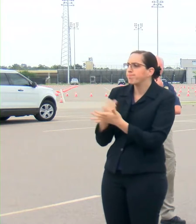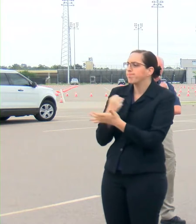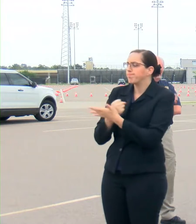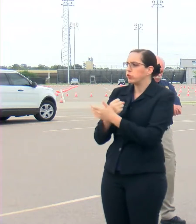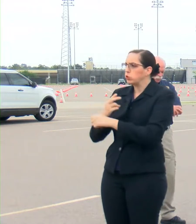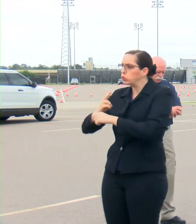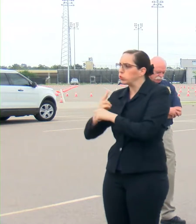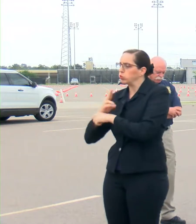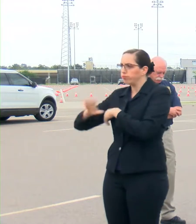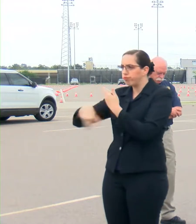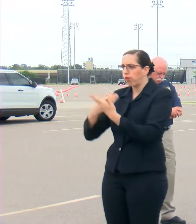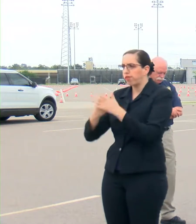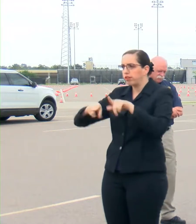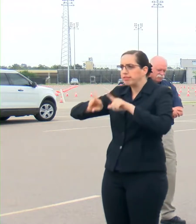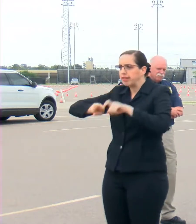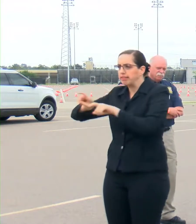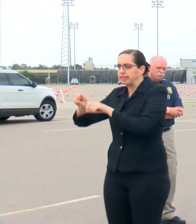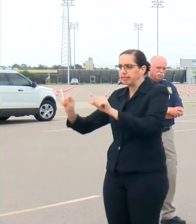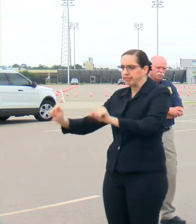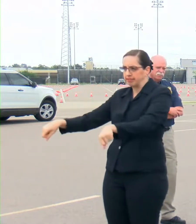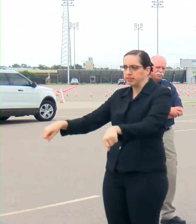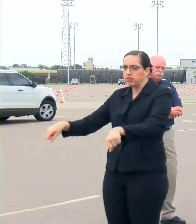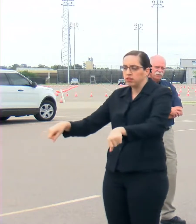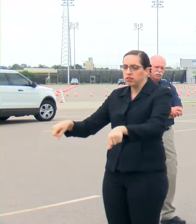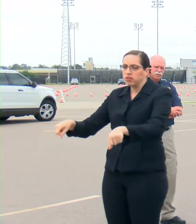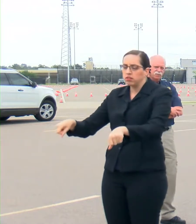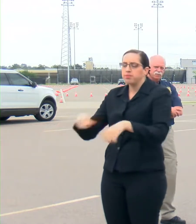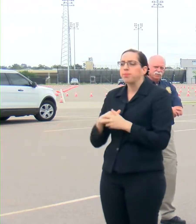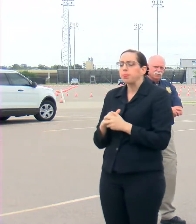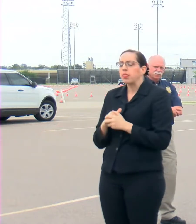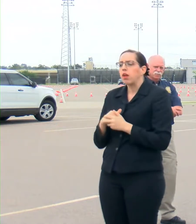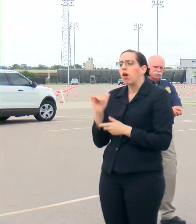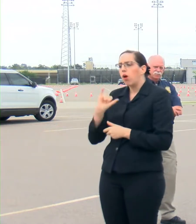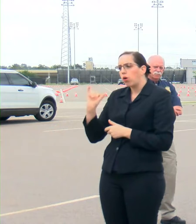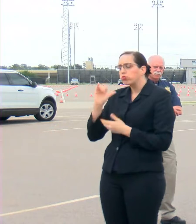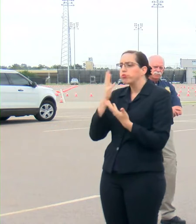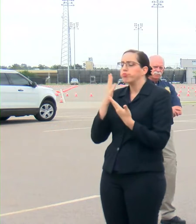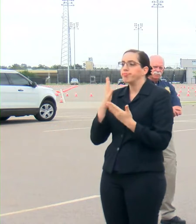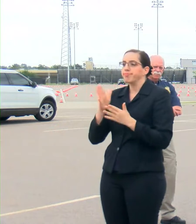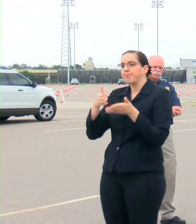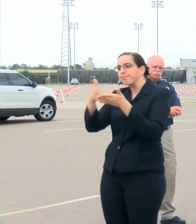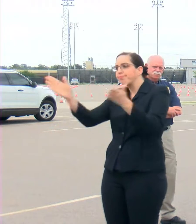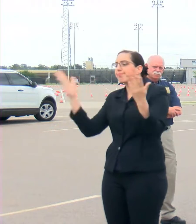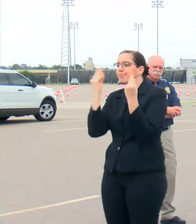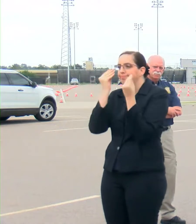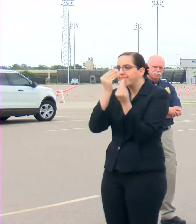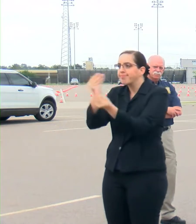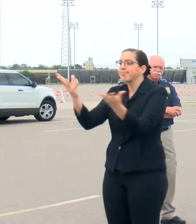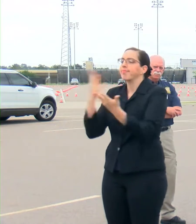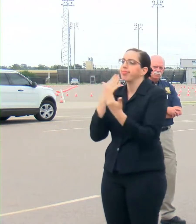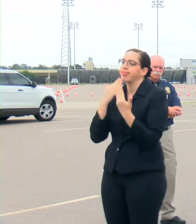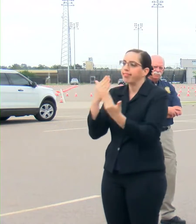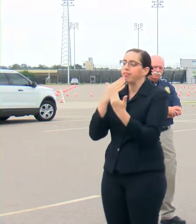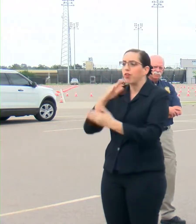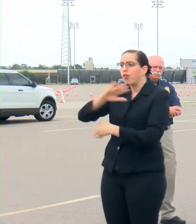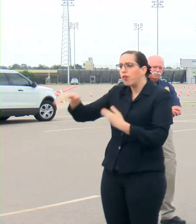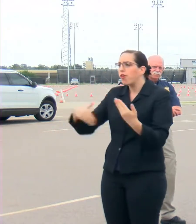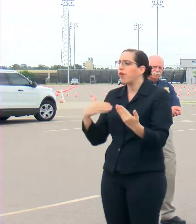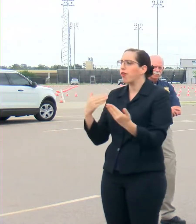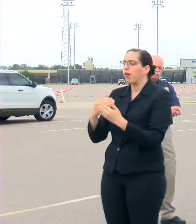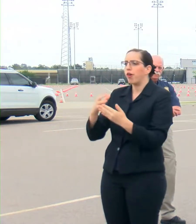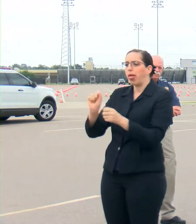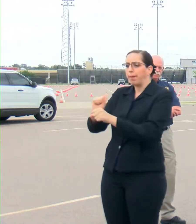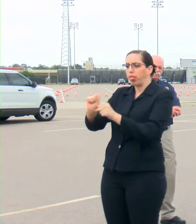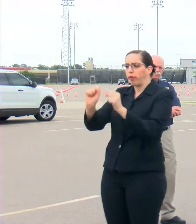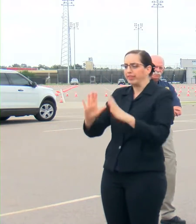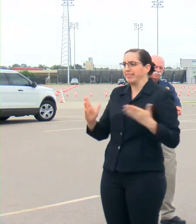utilization of our testing capacity. And I really want to express a public thanks to our public health employees who are out here at